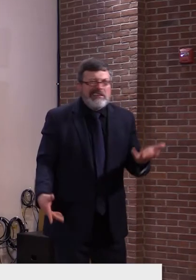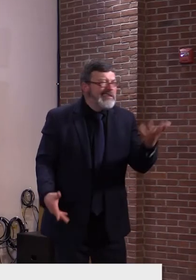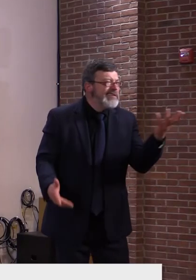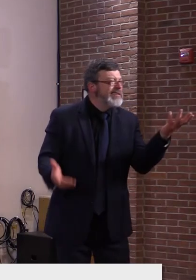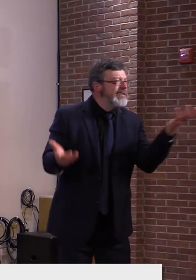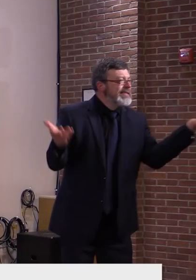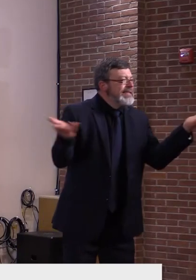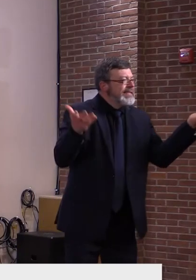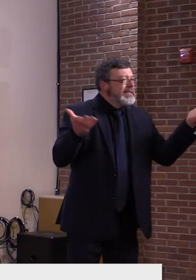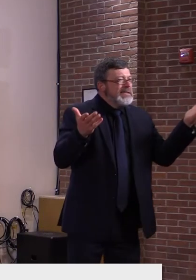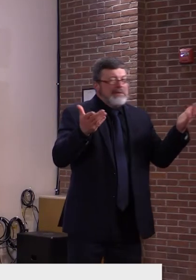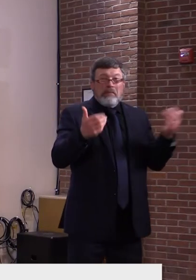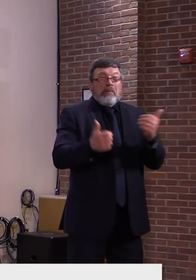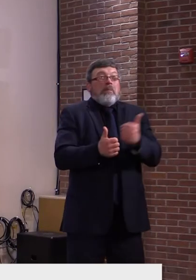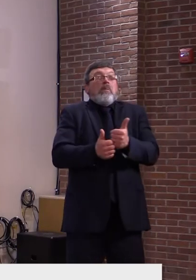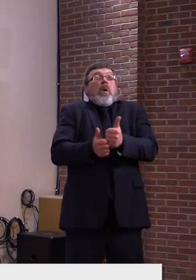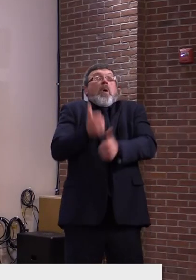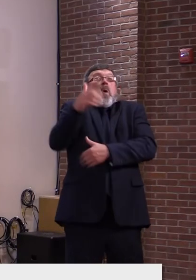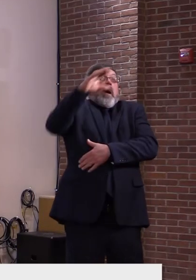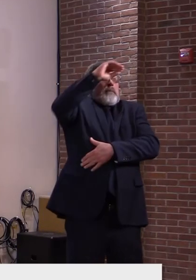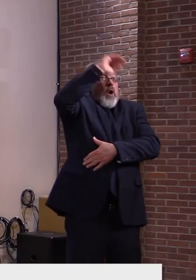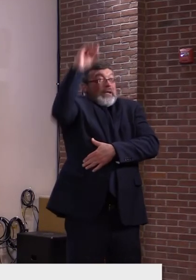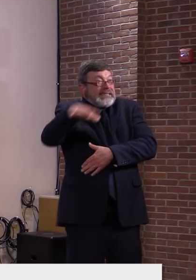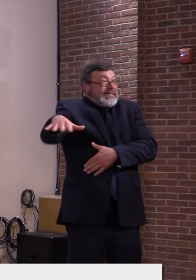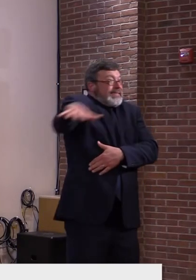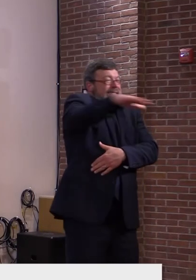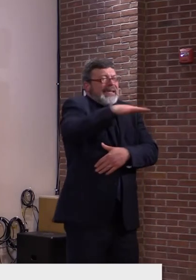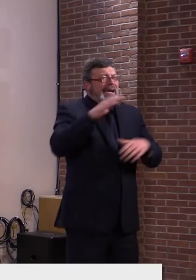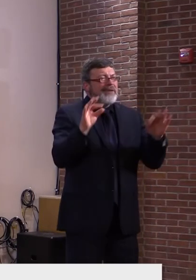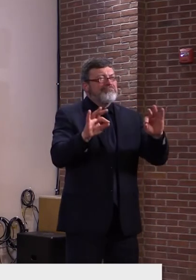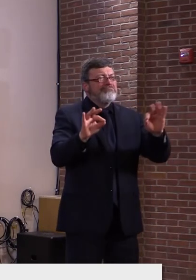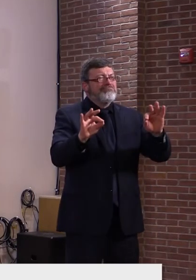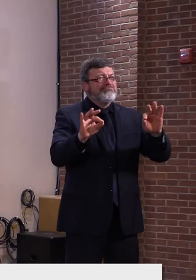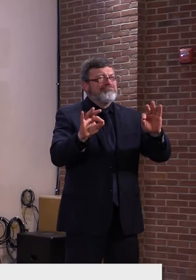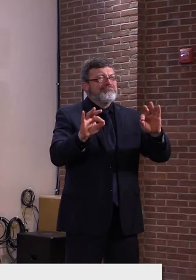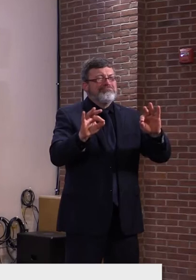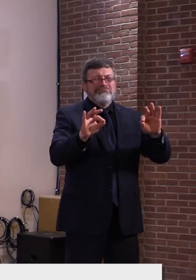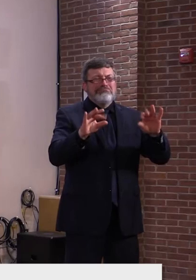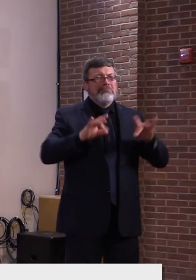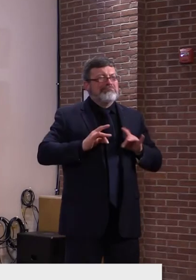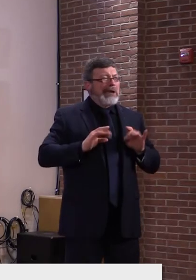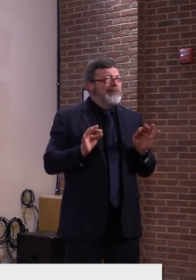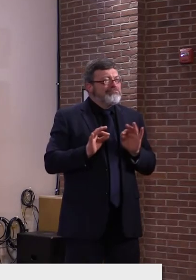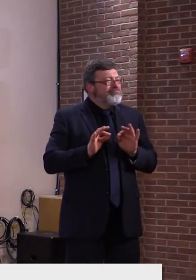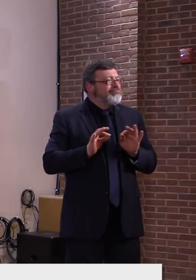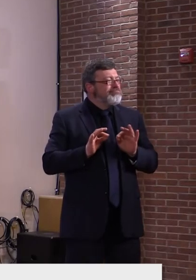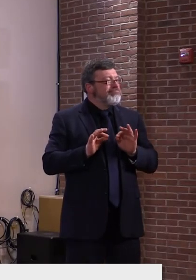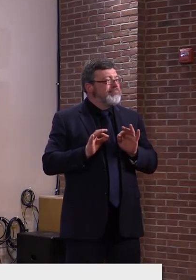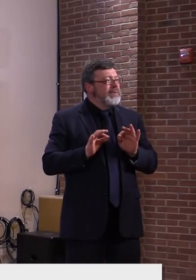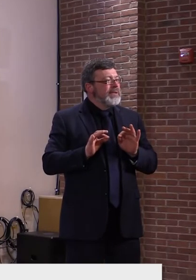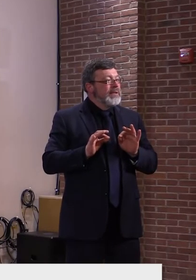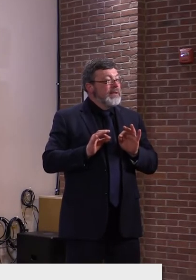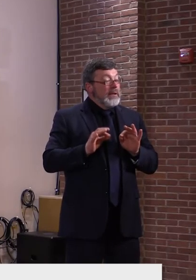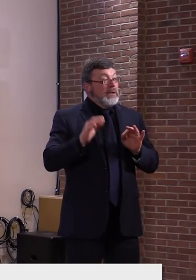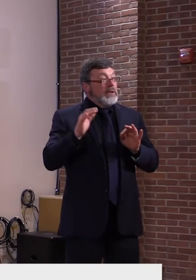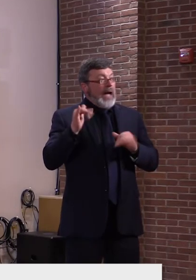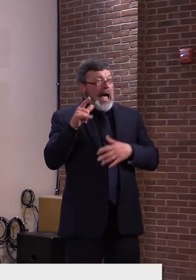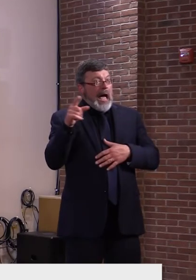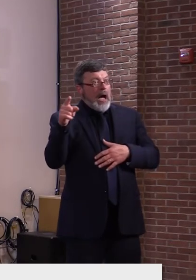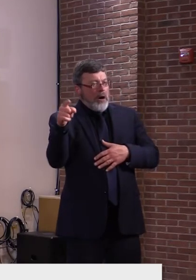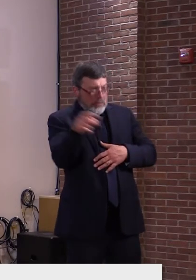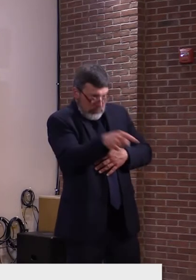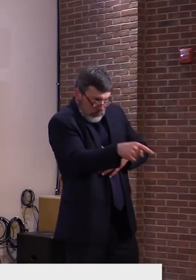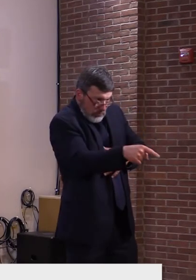goodness. So I wouldn't just focus in on childcare age because really they're